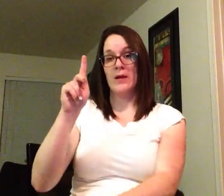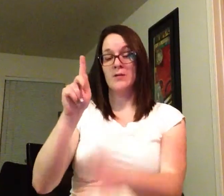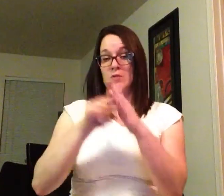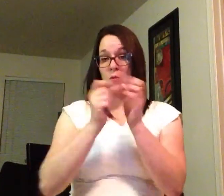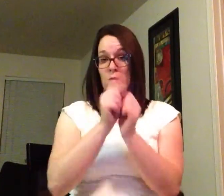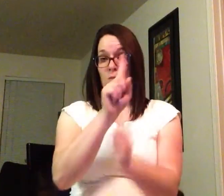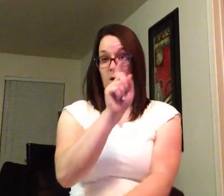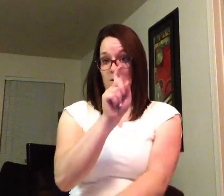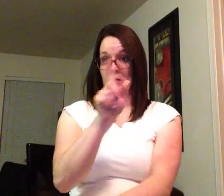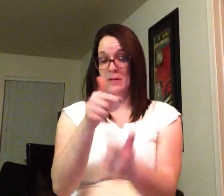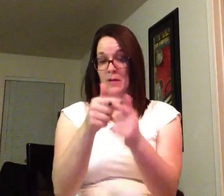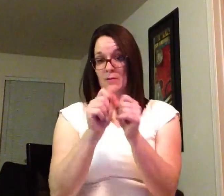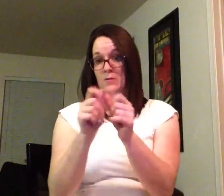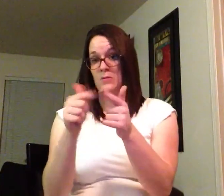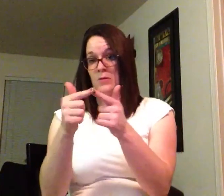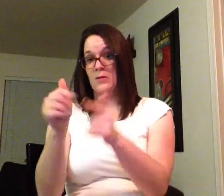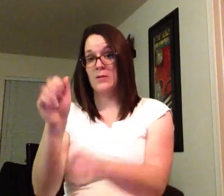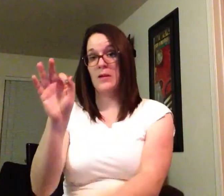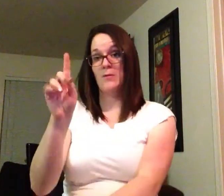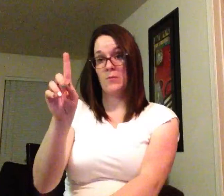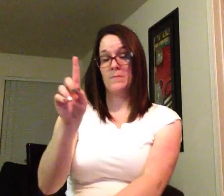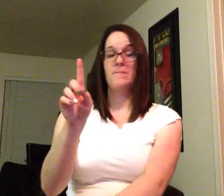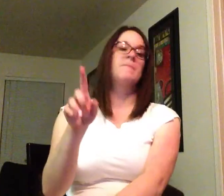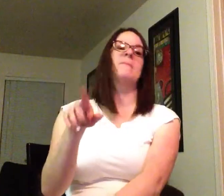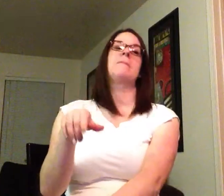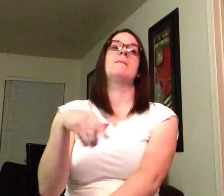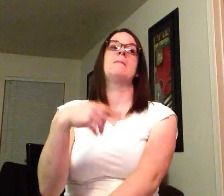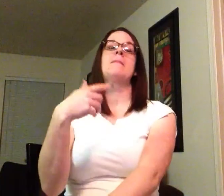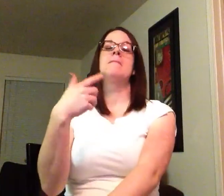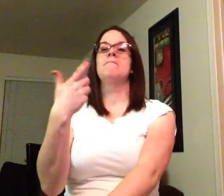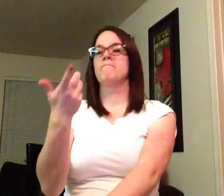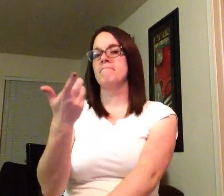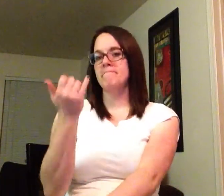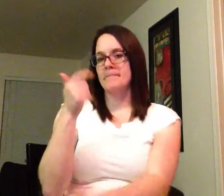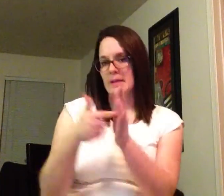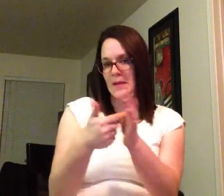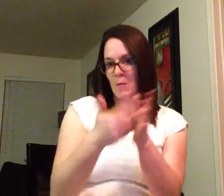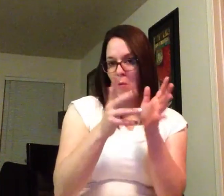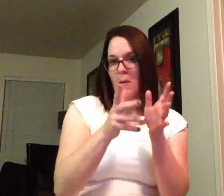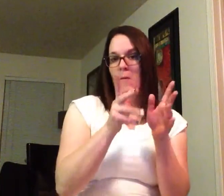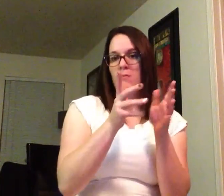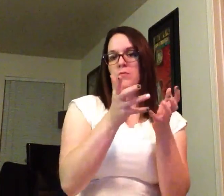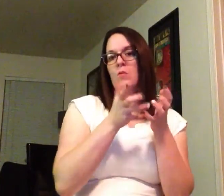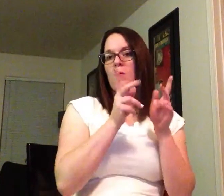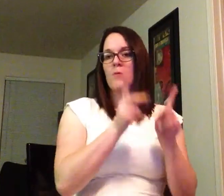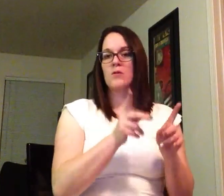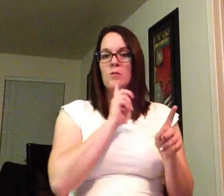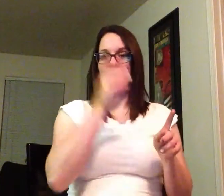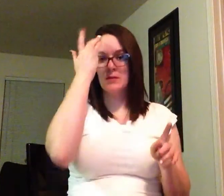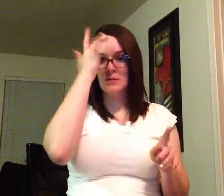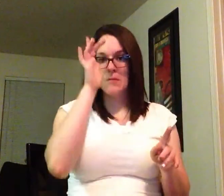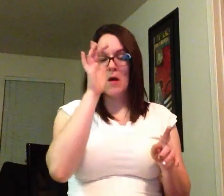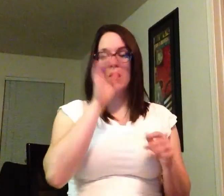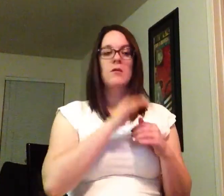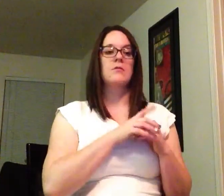going all the way down to 91, and listing things like I was looking for somebody who was really smart, who would challenge and stimulate me, and balancing that with a